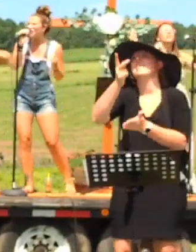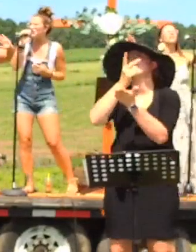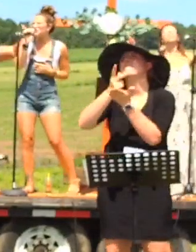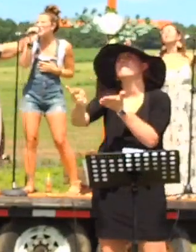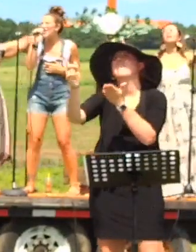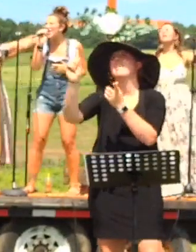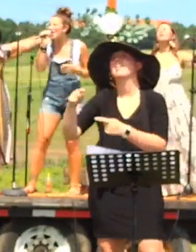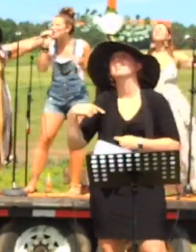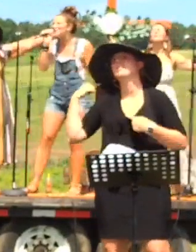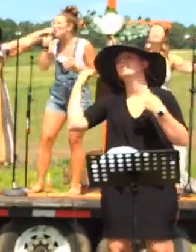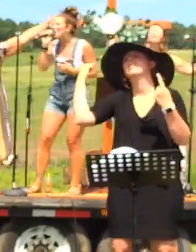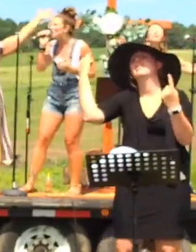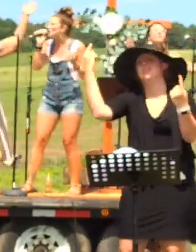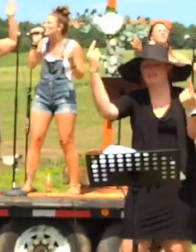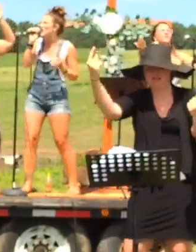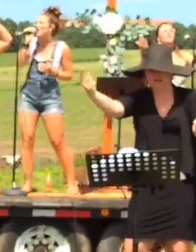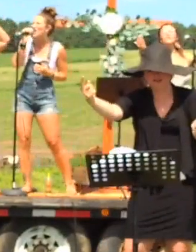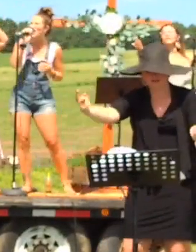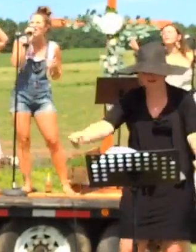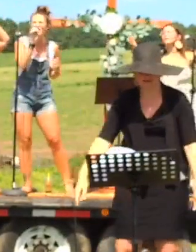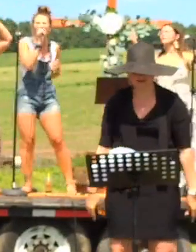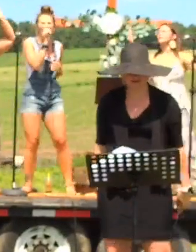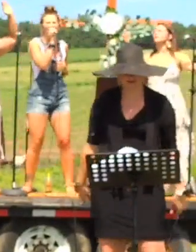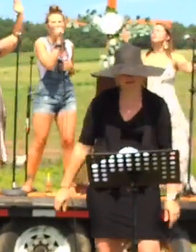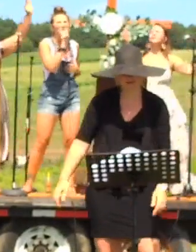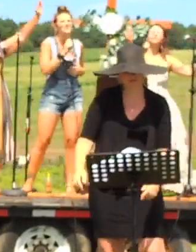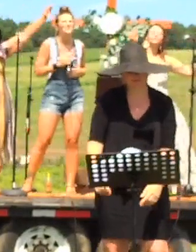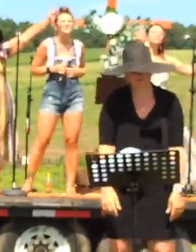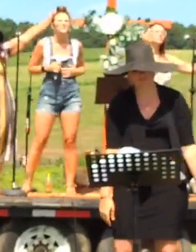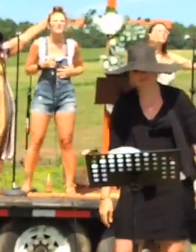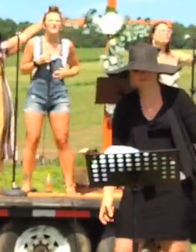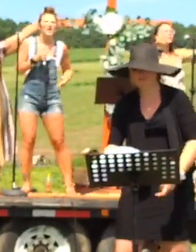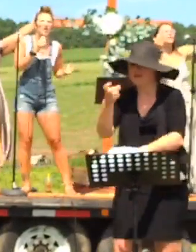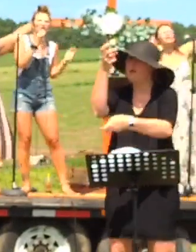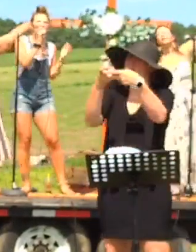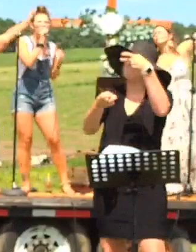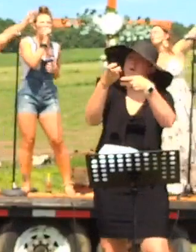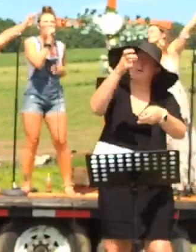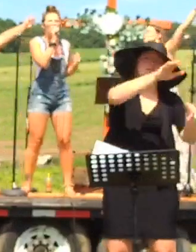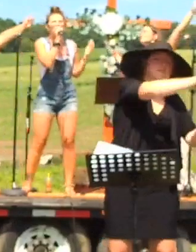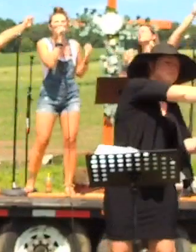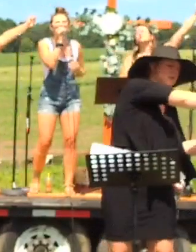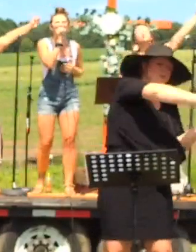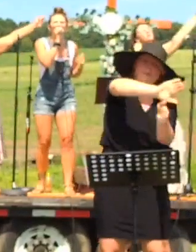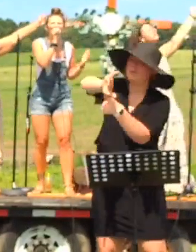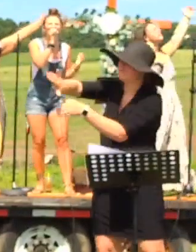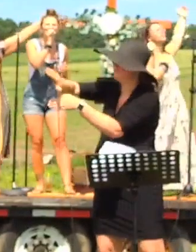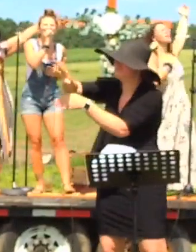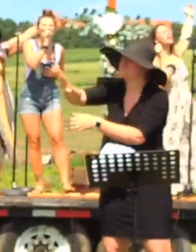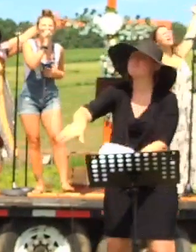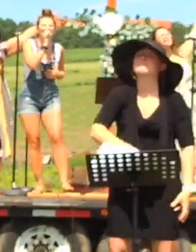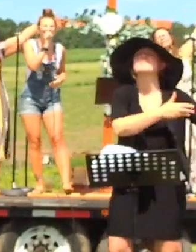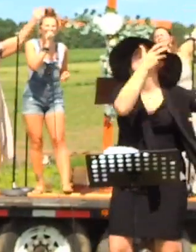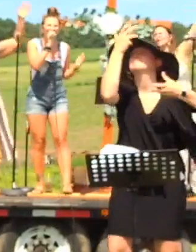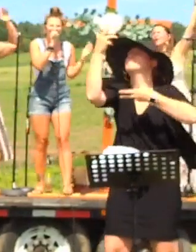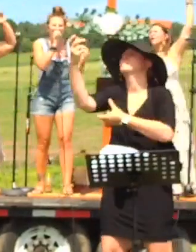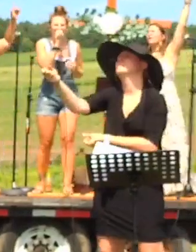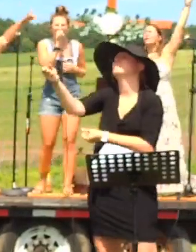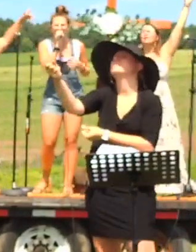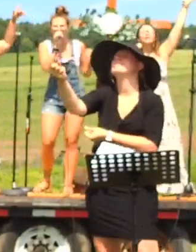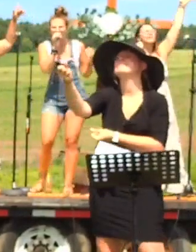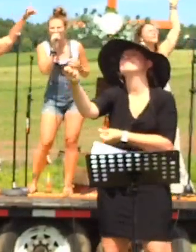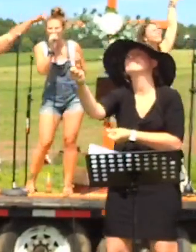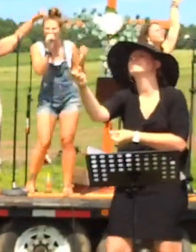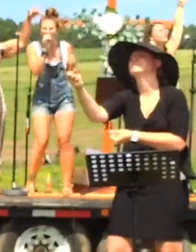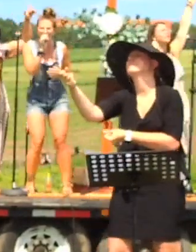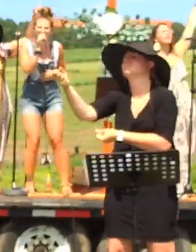confidence. You never failed. Your promise still stands.